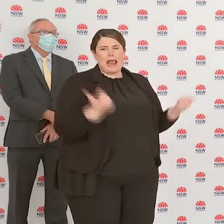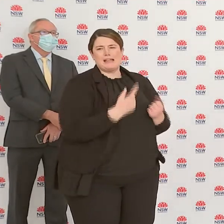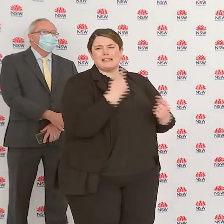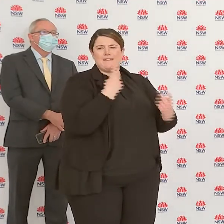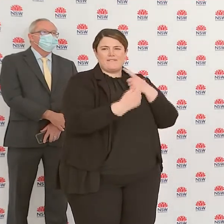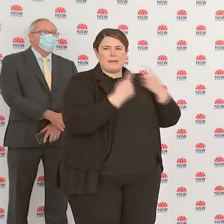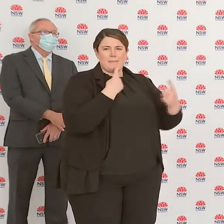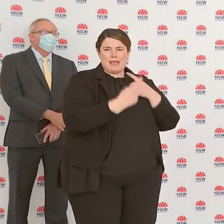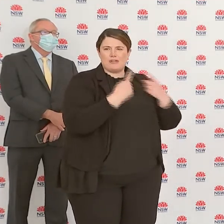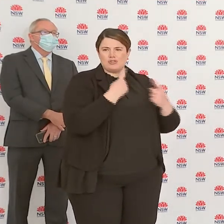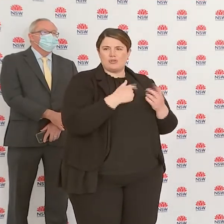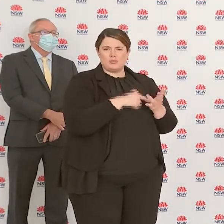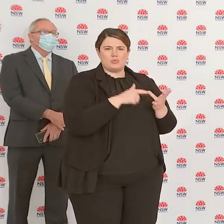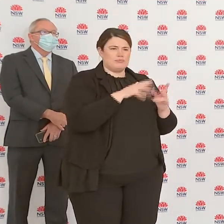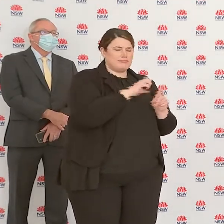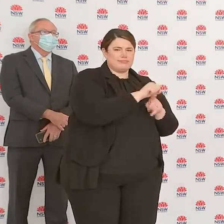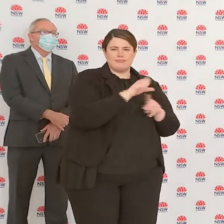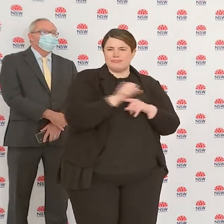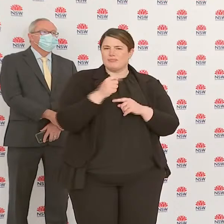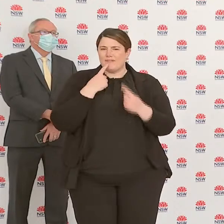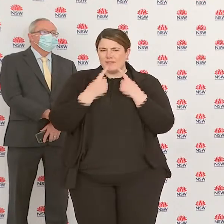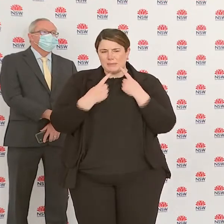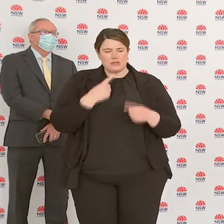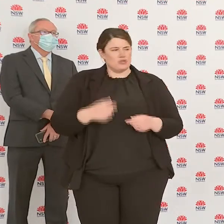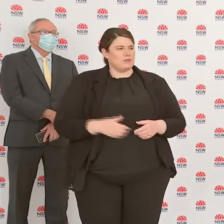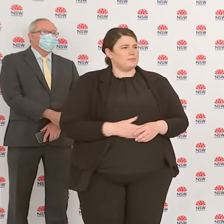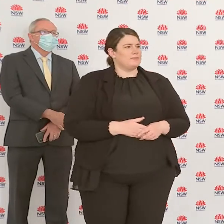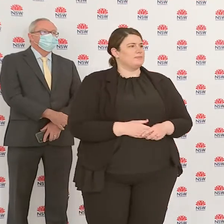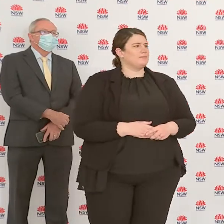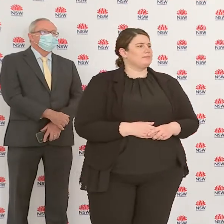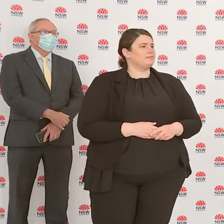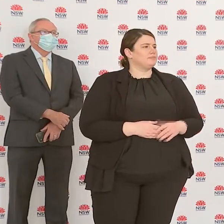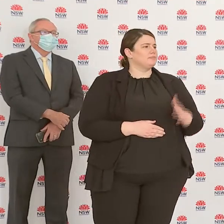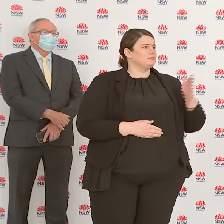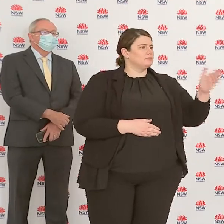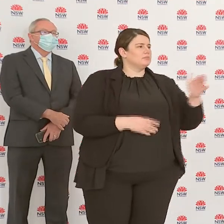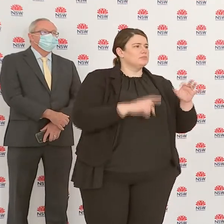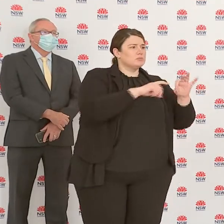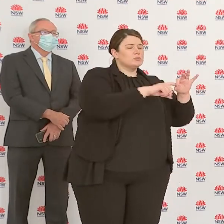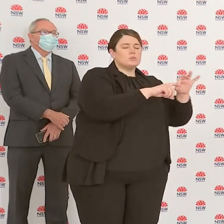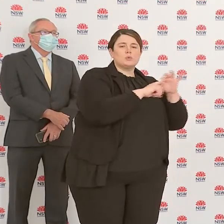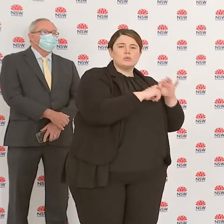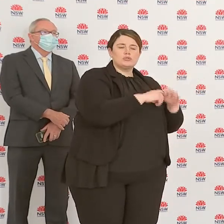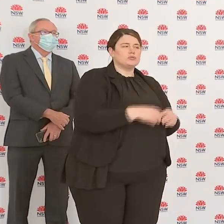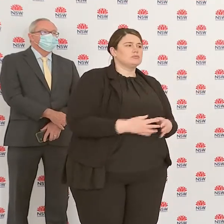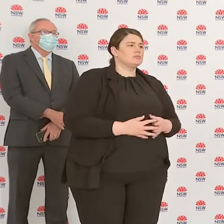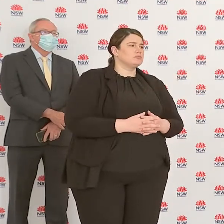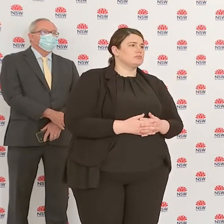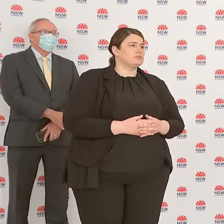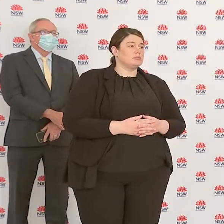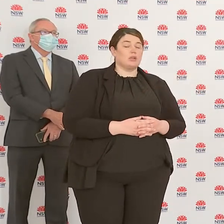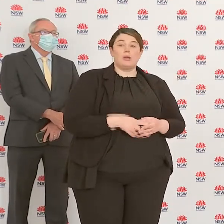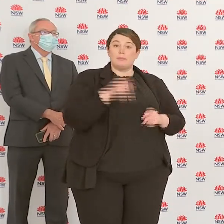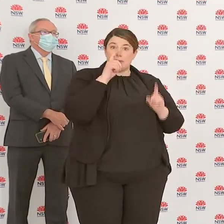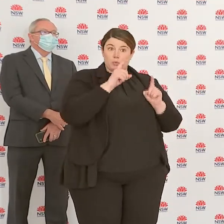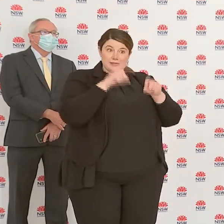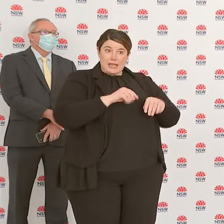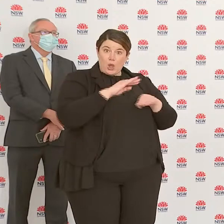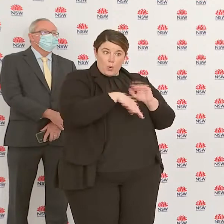helpful in us identifying those contacts. Sorry, what's the level of compliance with stay-at-home